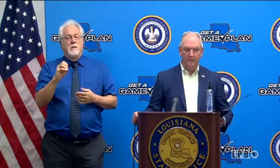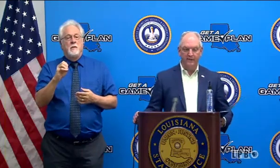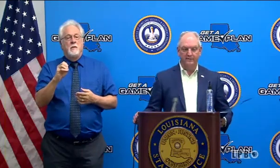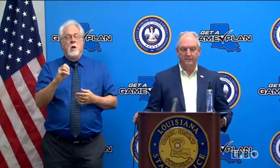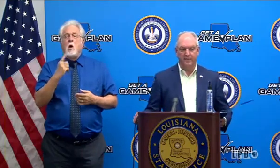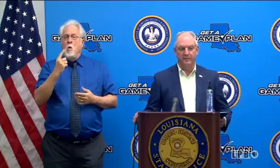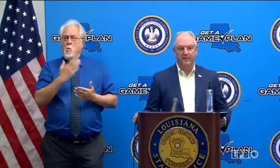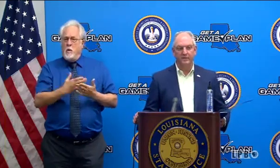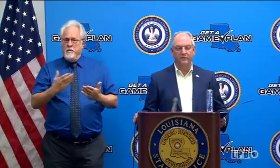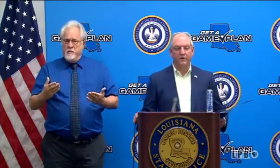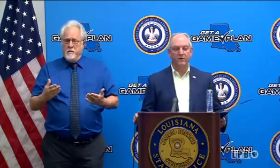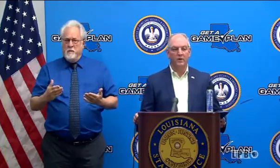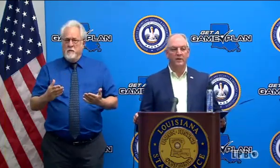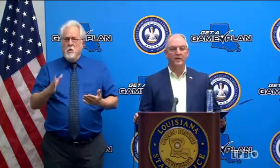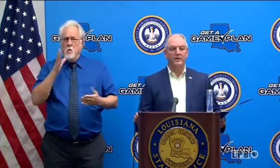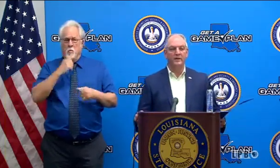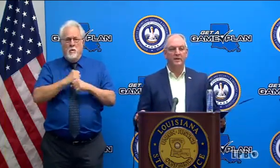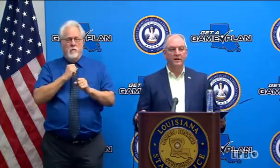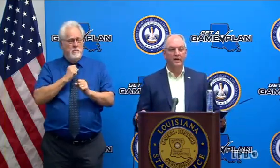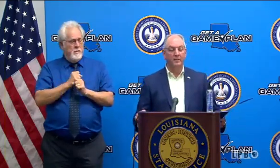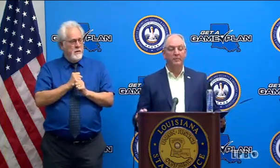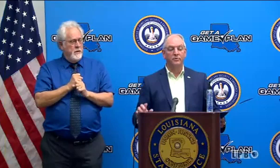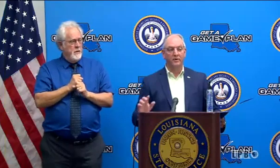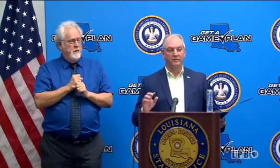And one of the things that's going to make this very